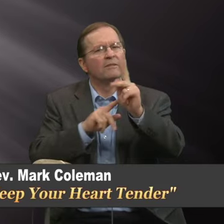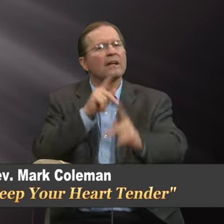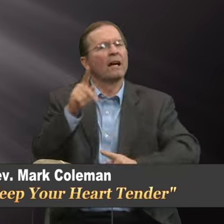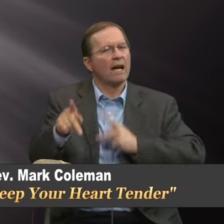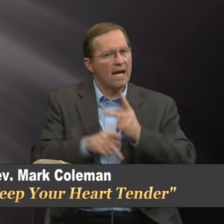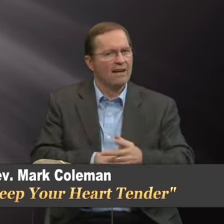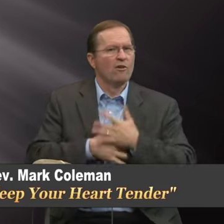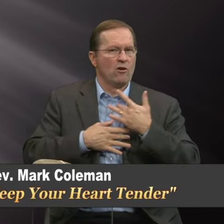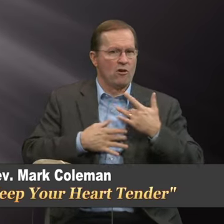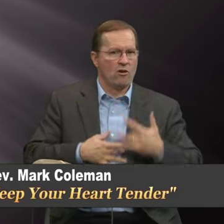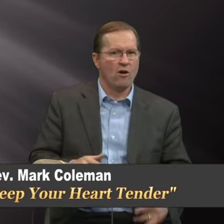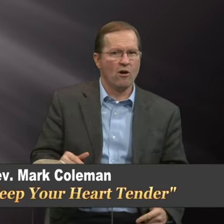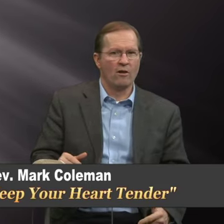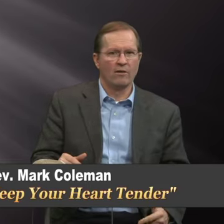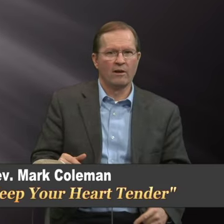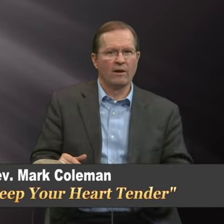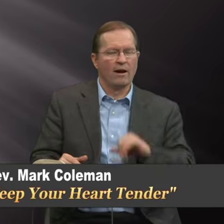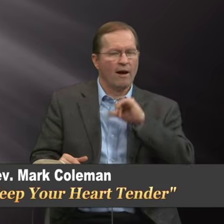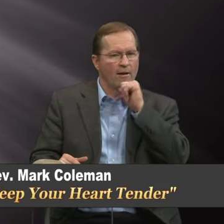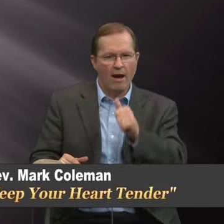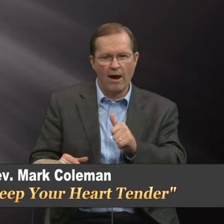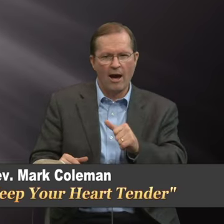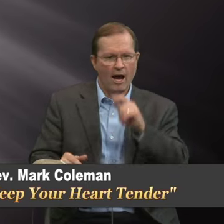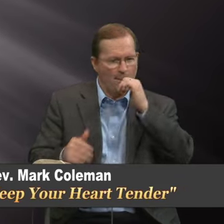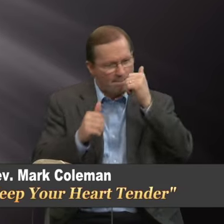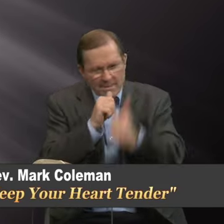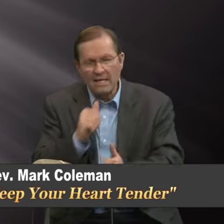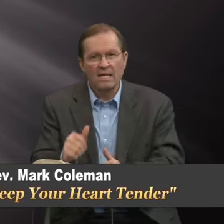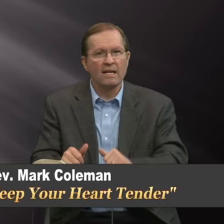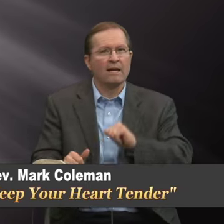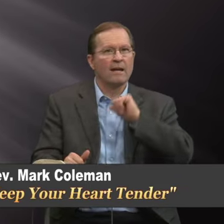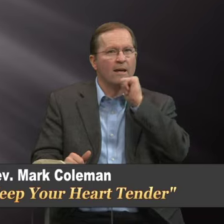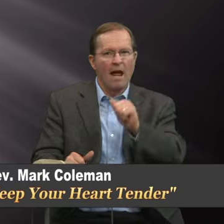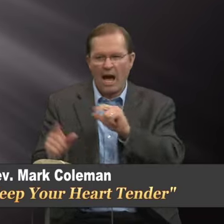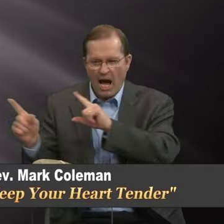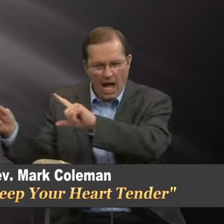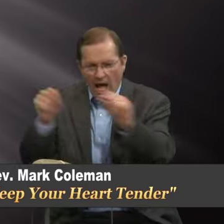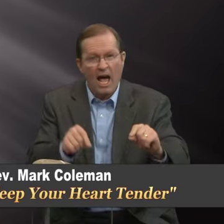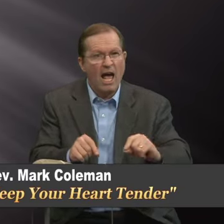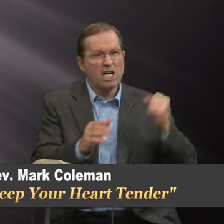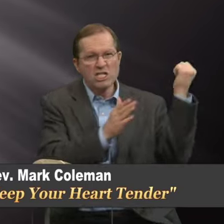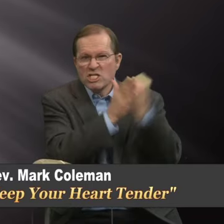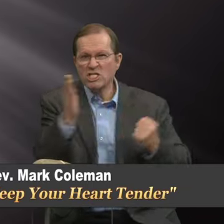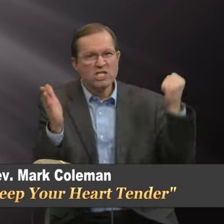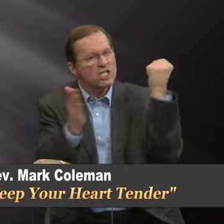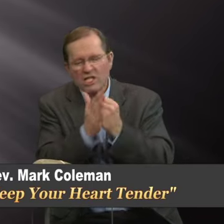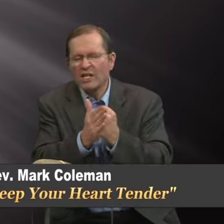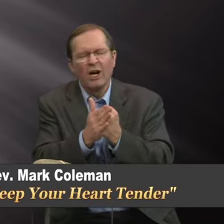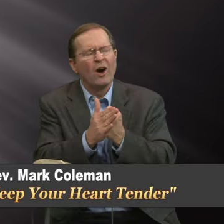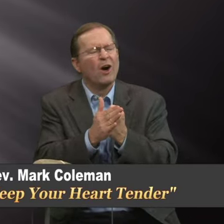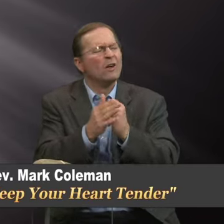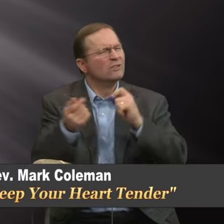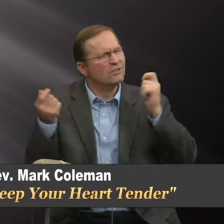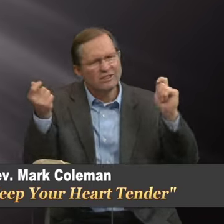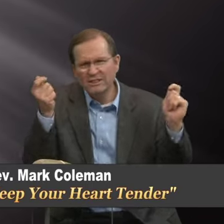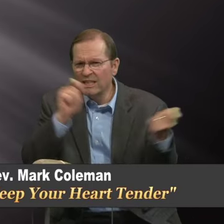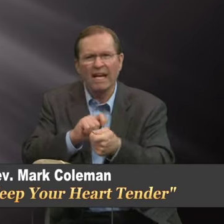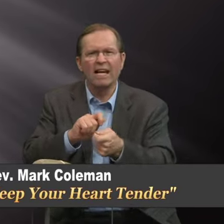Jesus Christ, let me encourage you to show a different kind of heart, not a mean heart, not a gossiping heart or